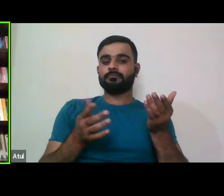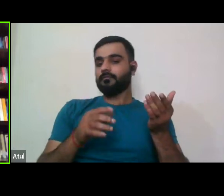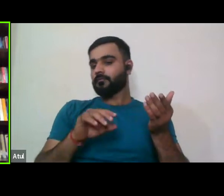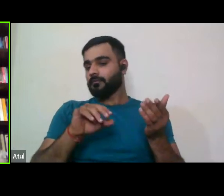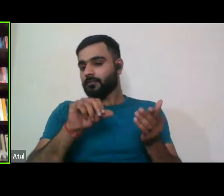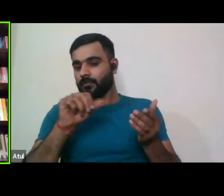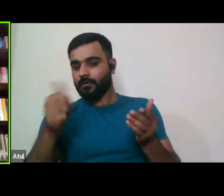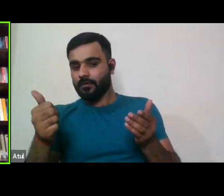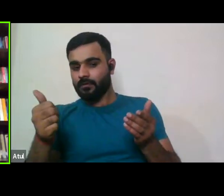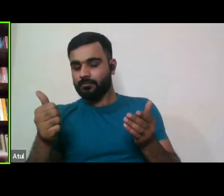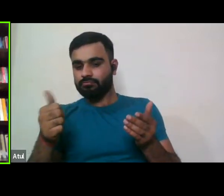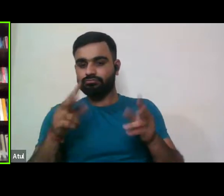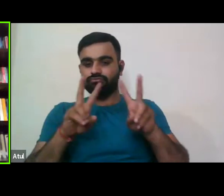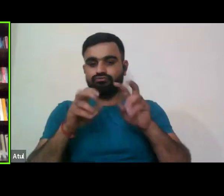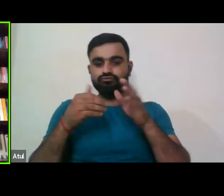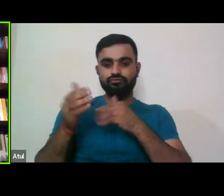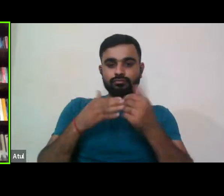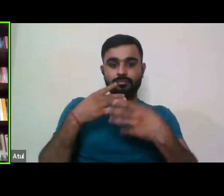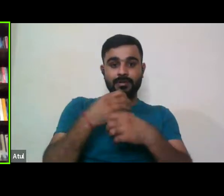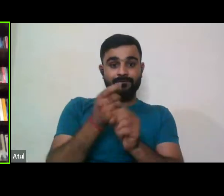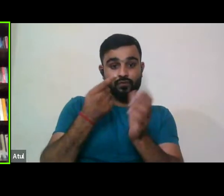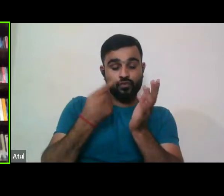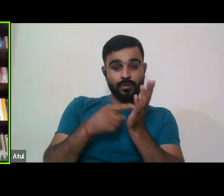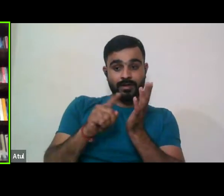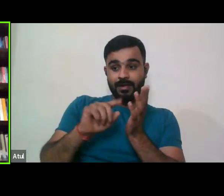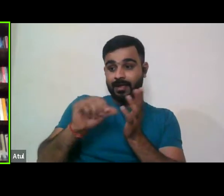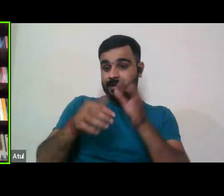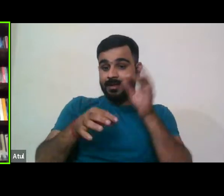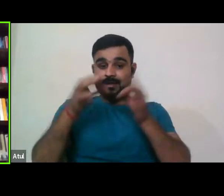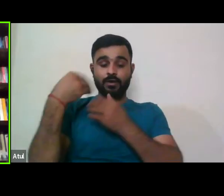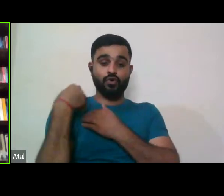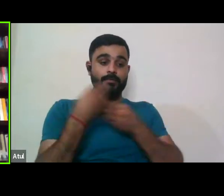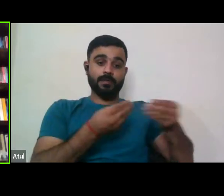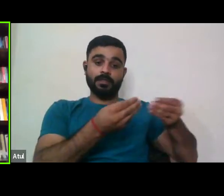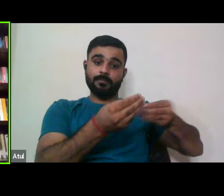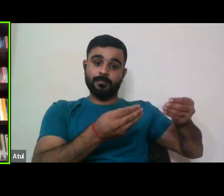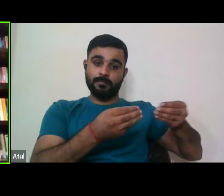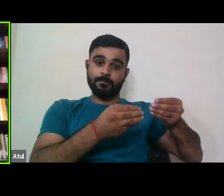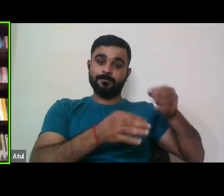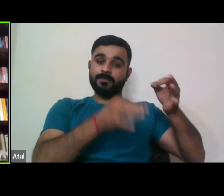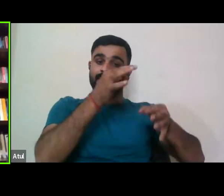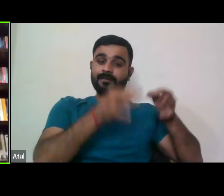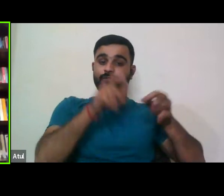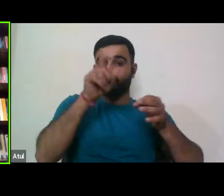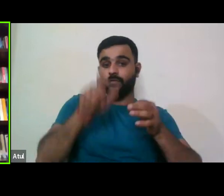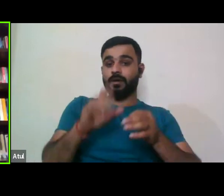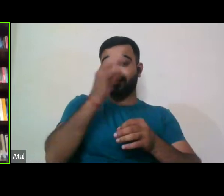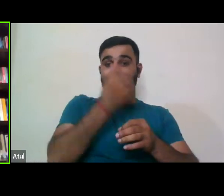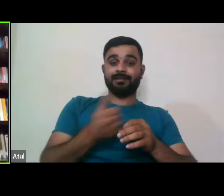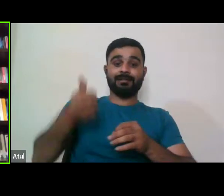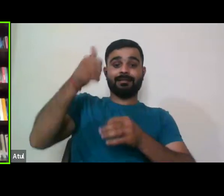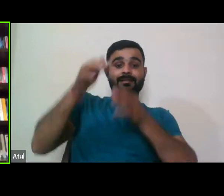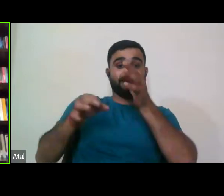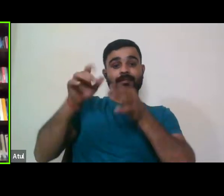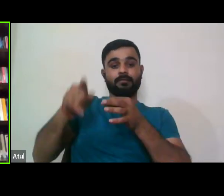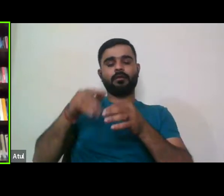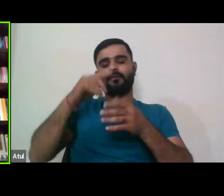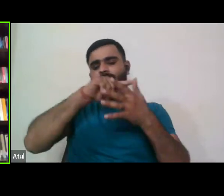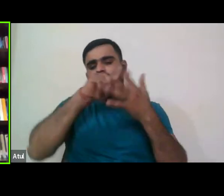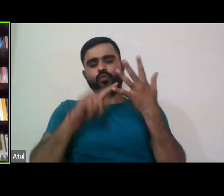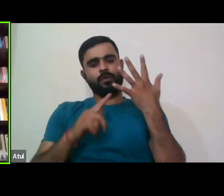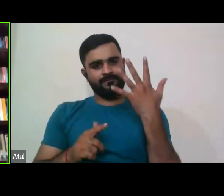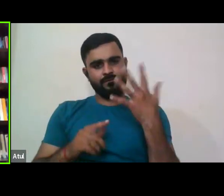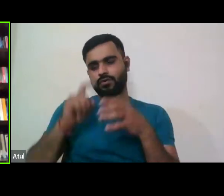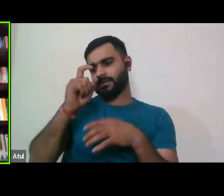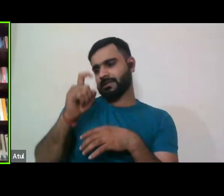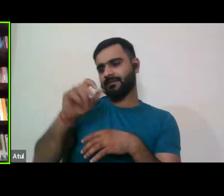other, metric by which they assign other judges, and the Chief Justice is one amongst, 5 or